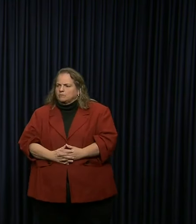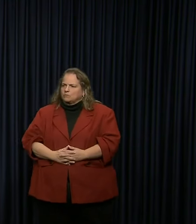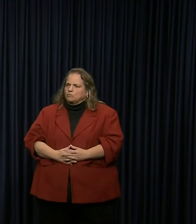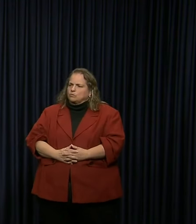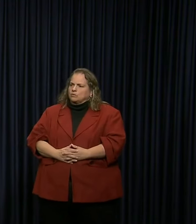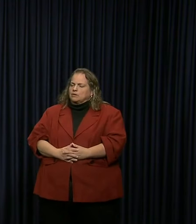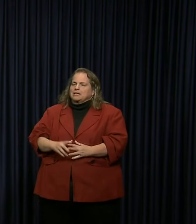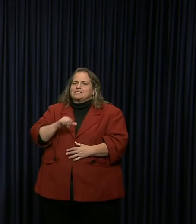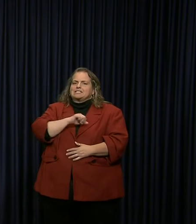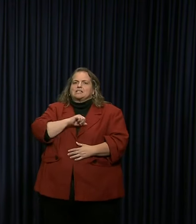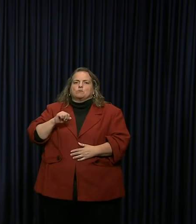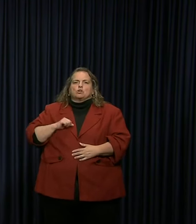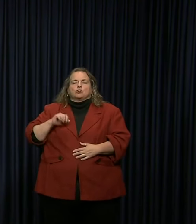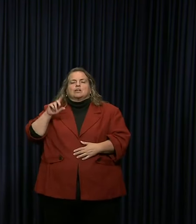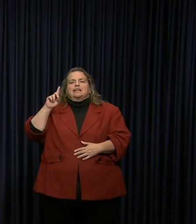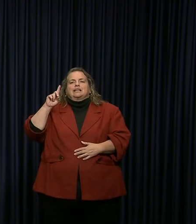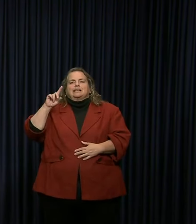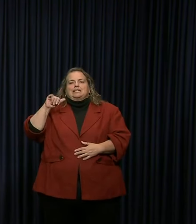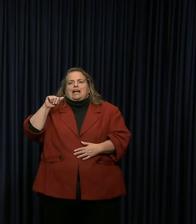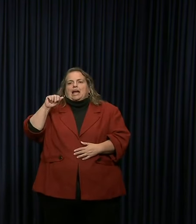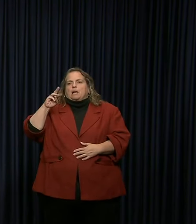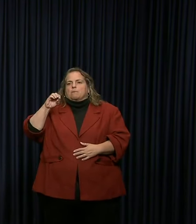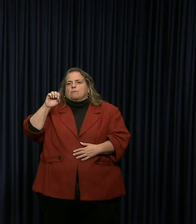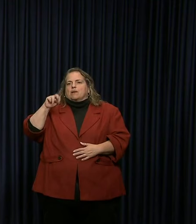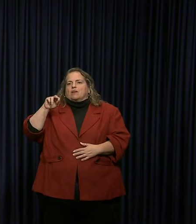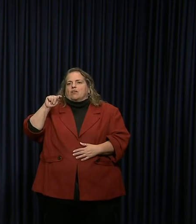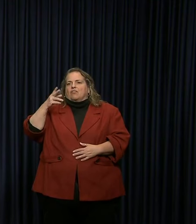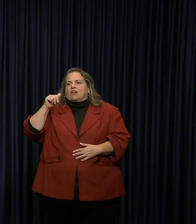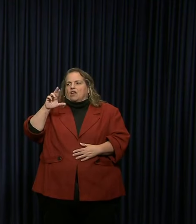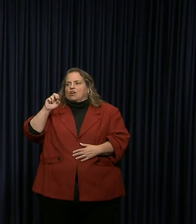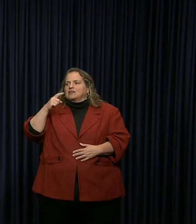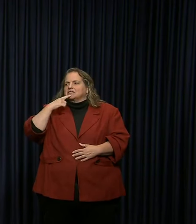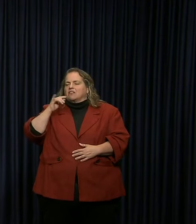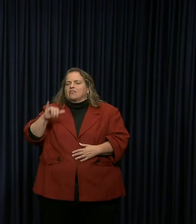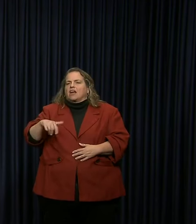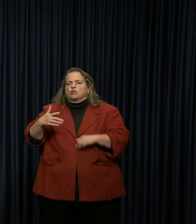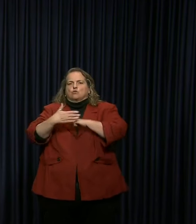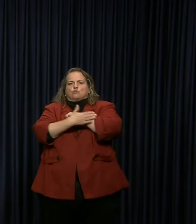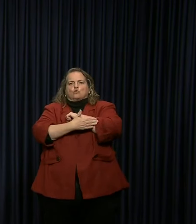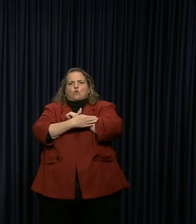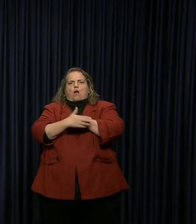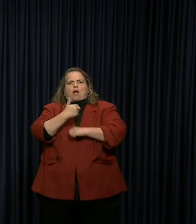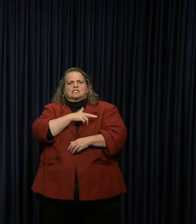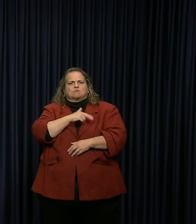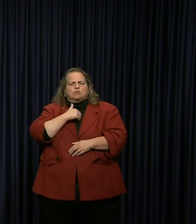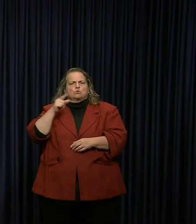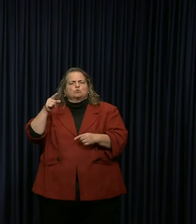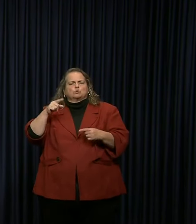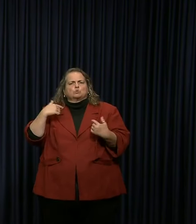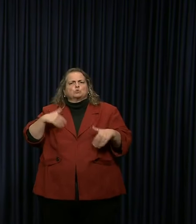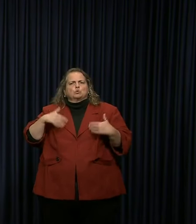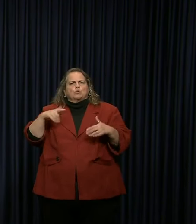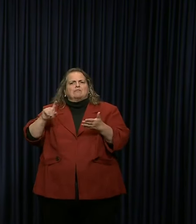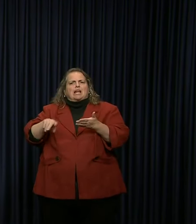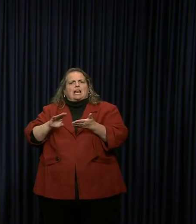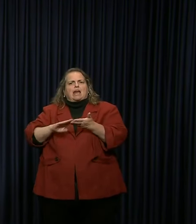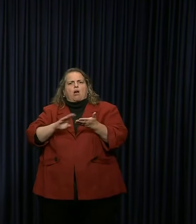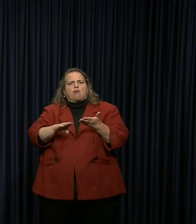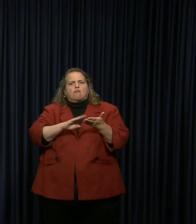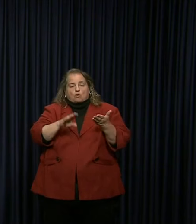Senator Damon Bayer said today that the rural hospitals are hurting and to lay off a lot of people. Would you consider allowing some of the